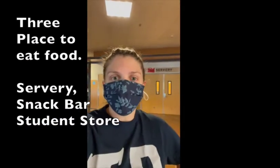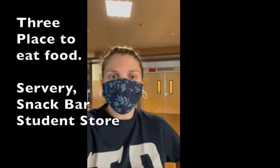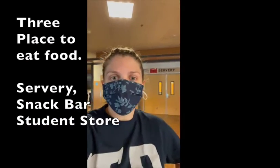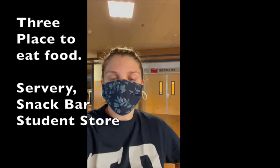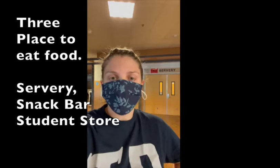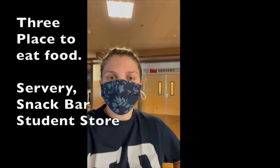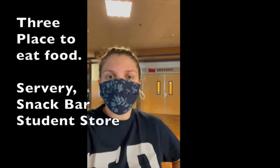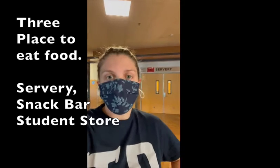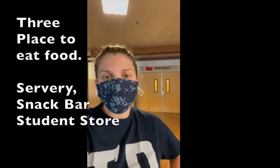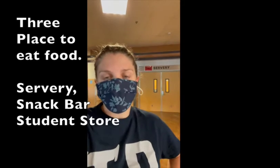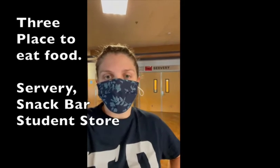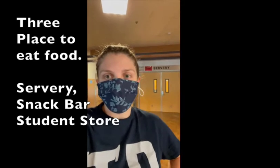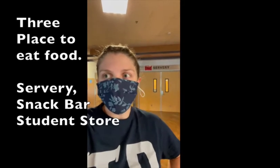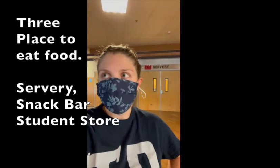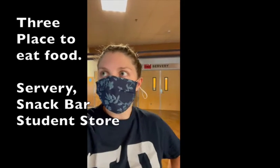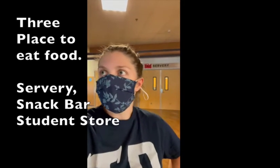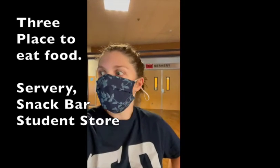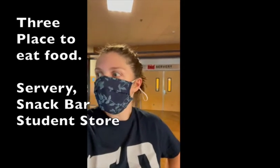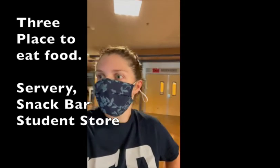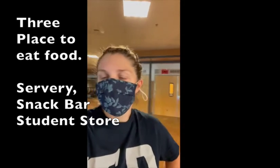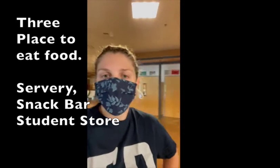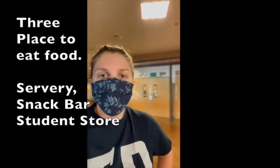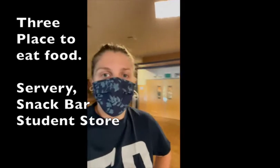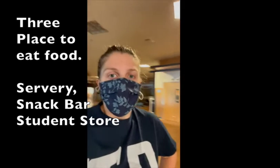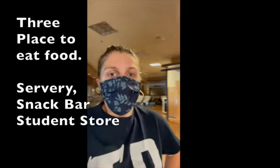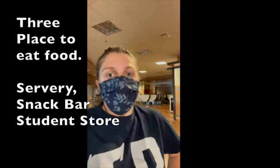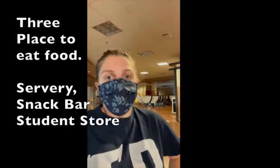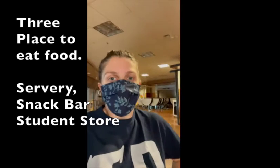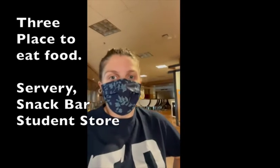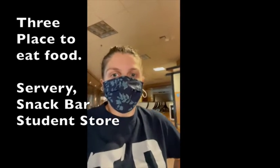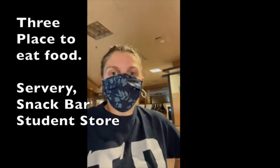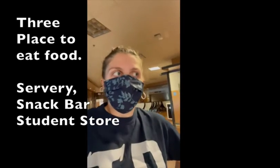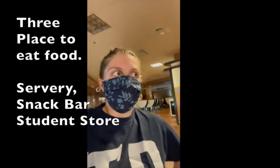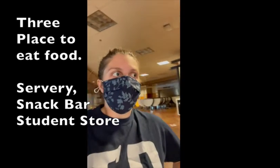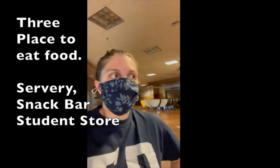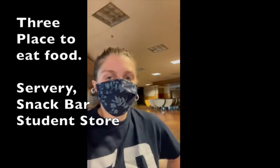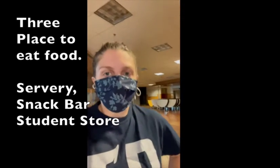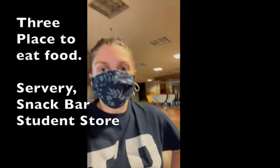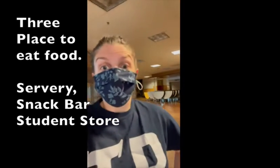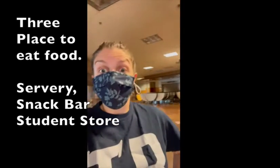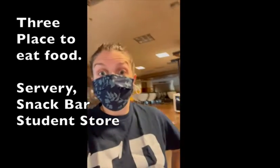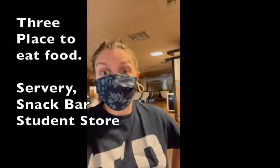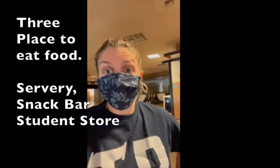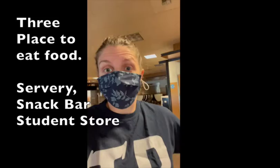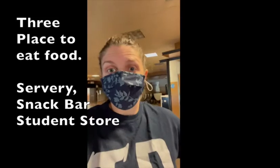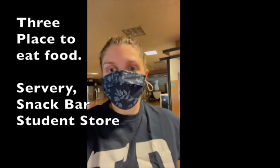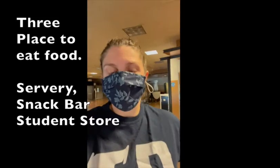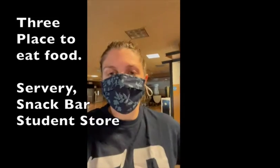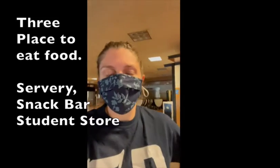the servery right behind me. And then as we go, I'll show you a couple more places to eat